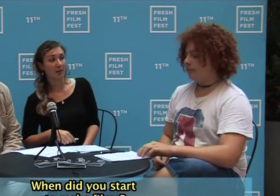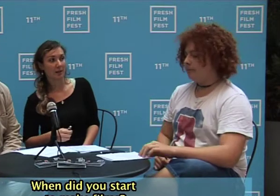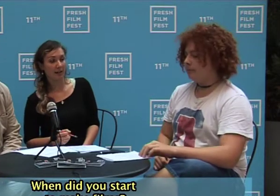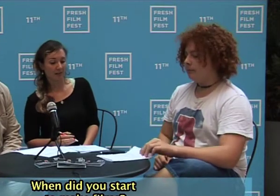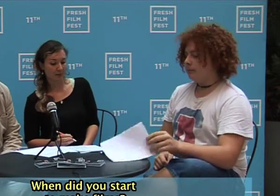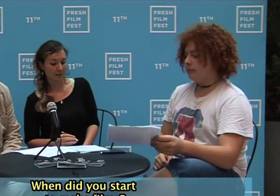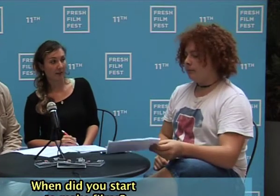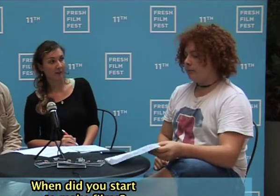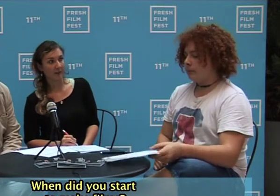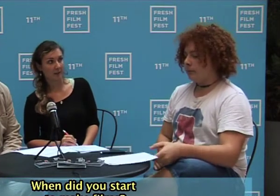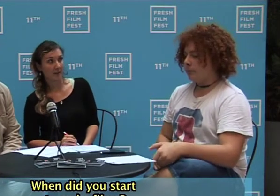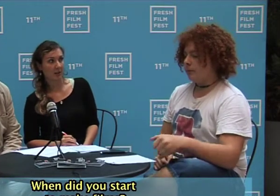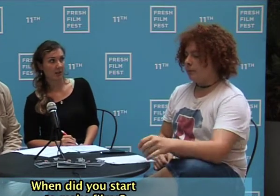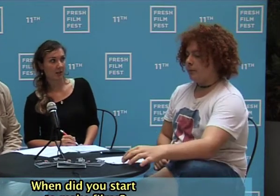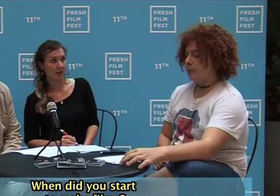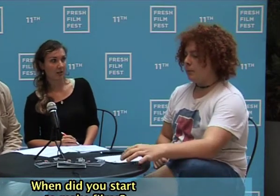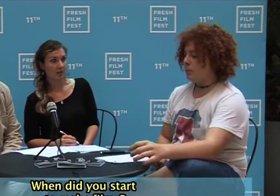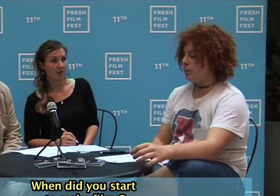when did you start to make films?